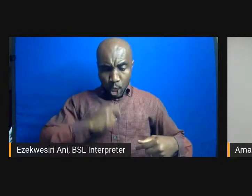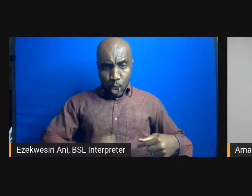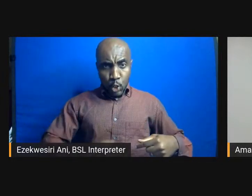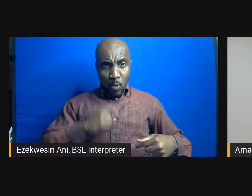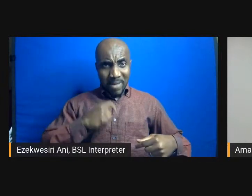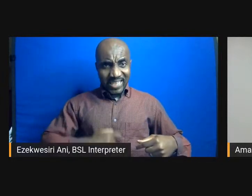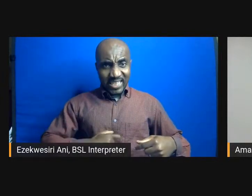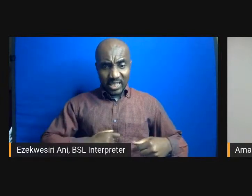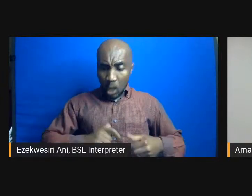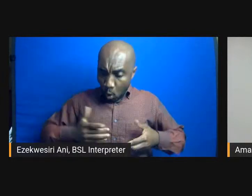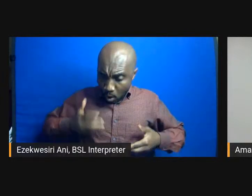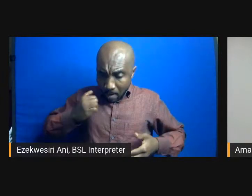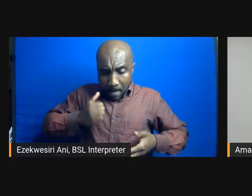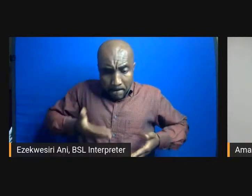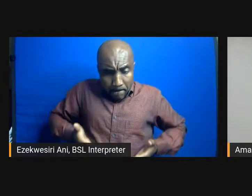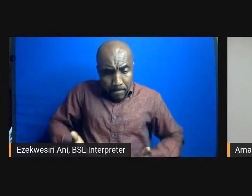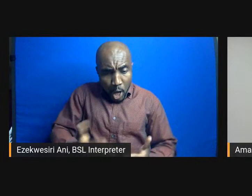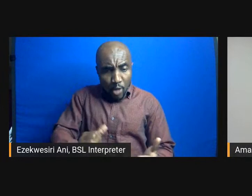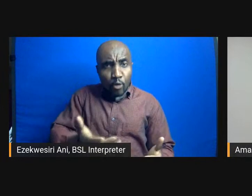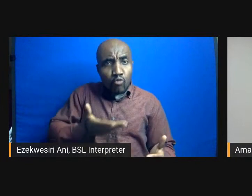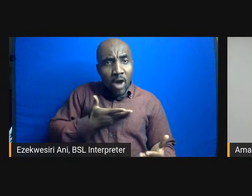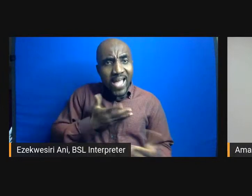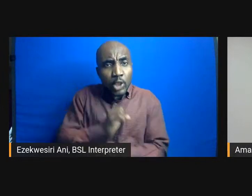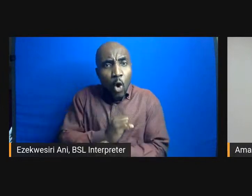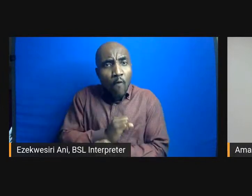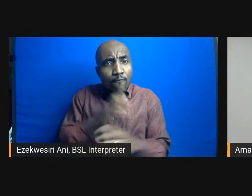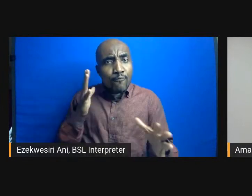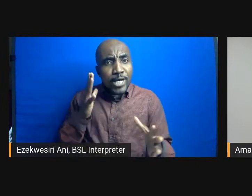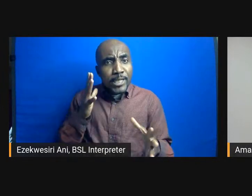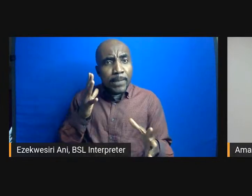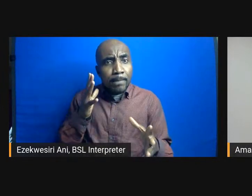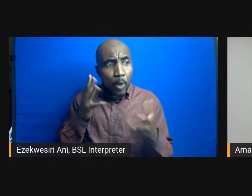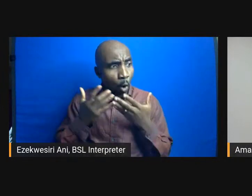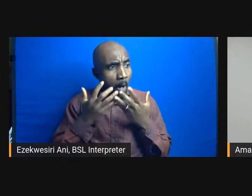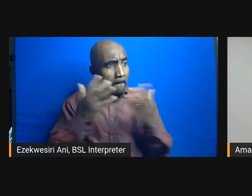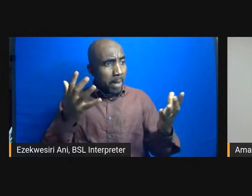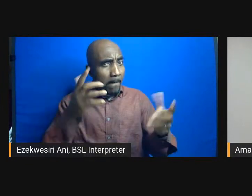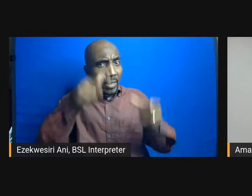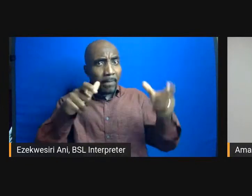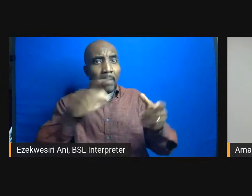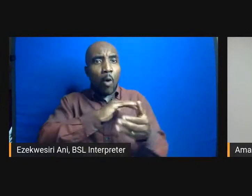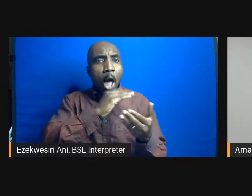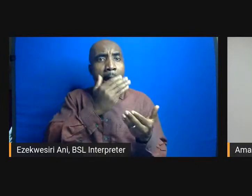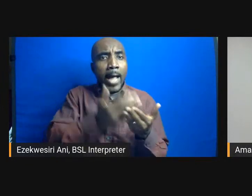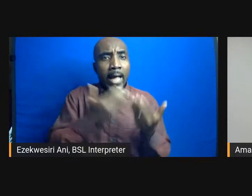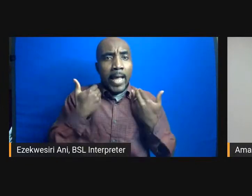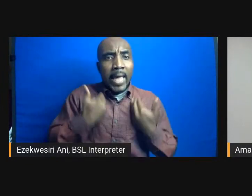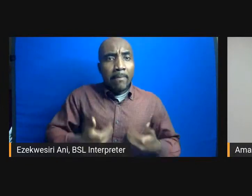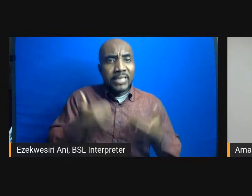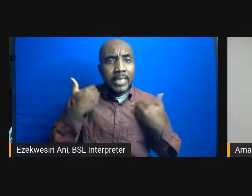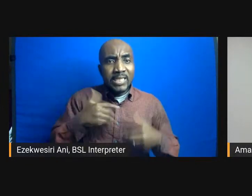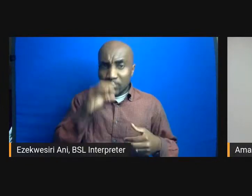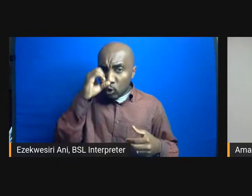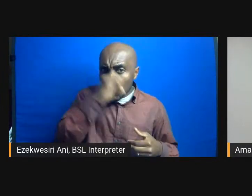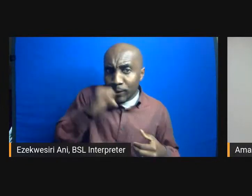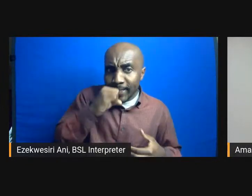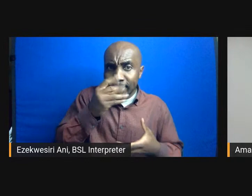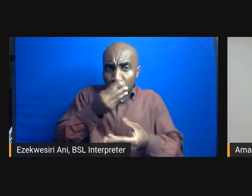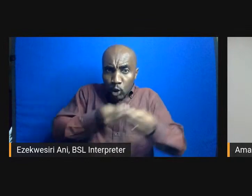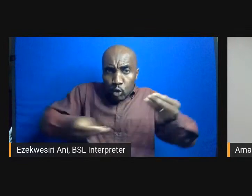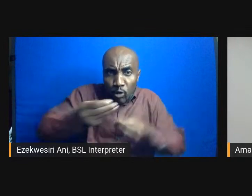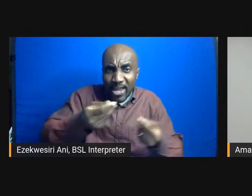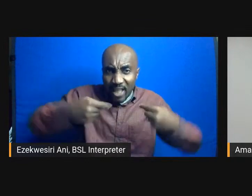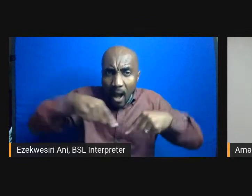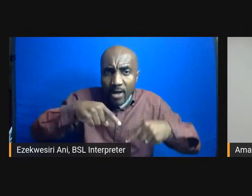and birthright of freedom to be traded in the public square of capitalism and greed. We owe it